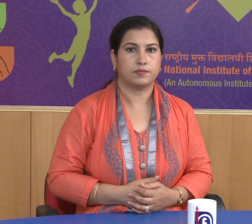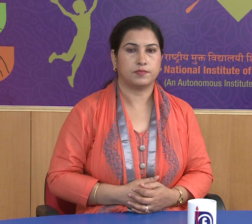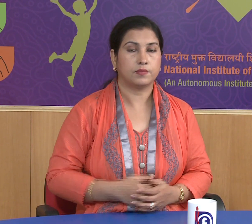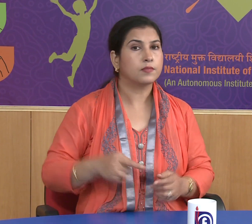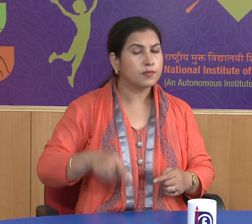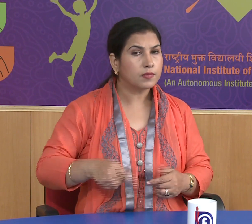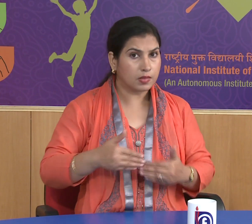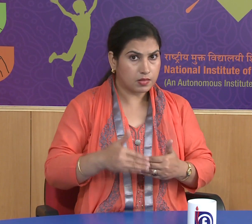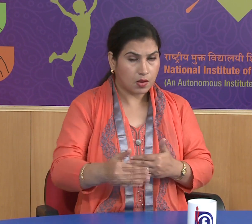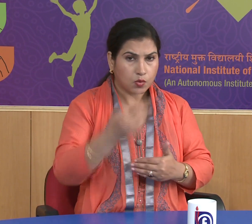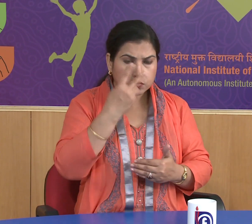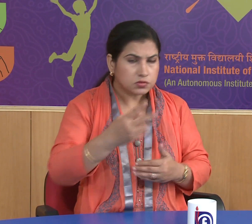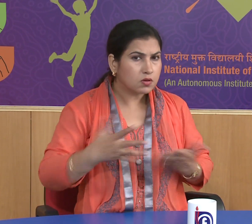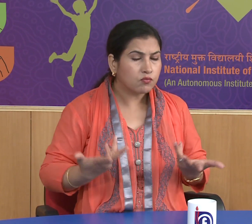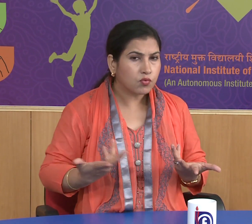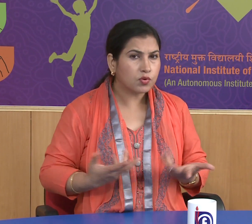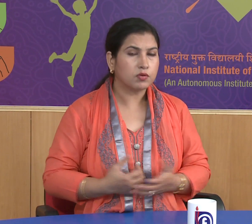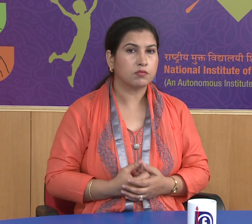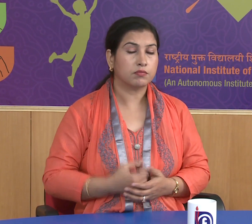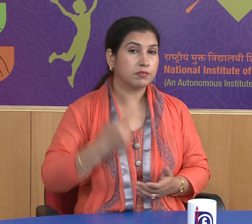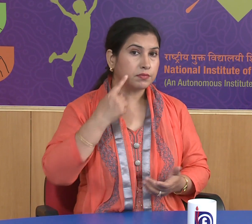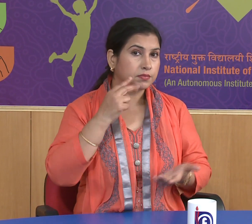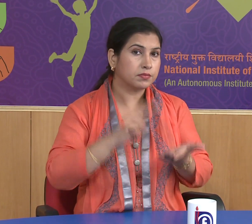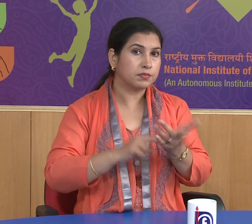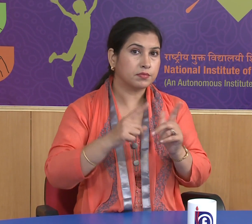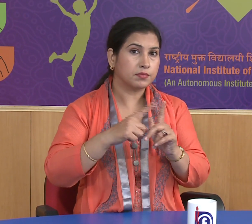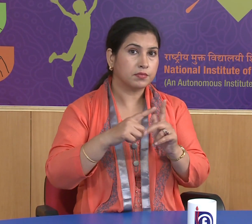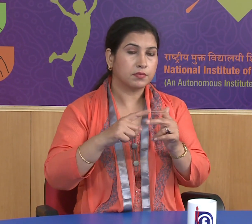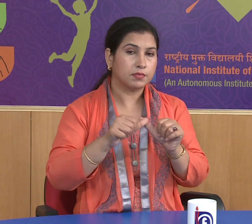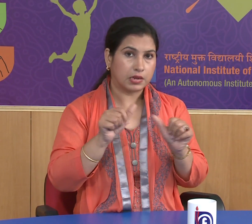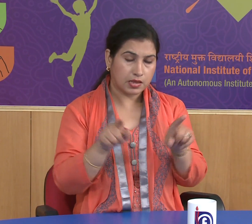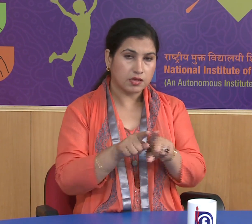Let us now understand about India and United Nations.